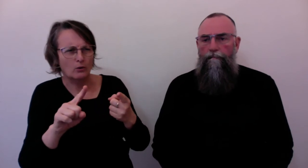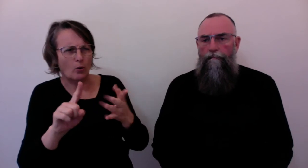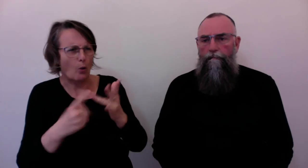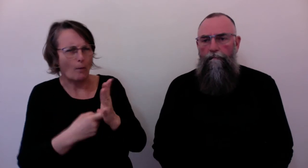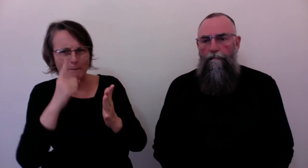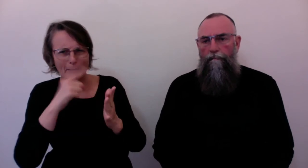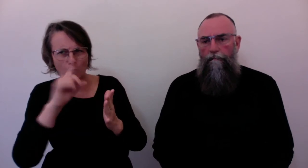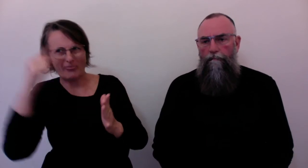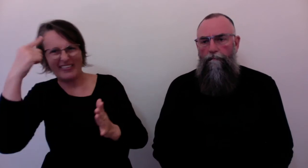lies between the two?